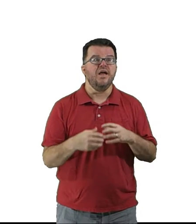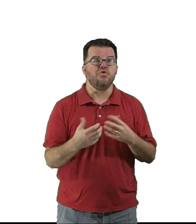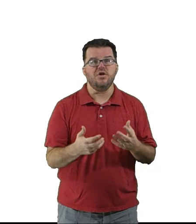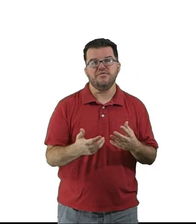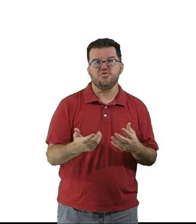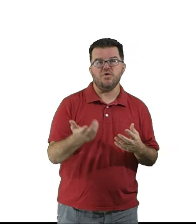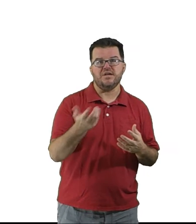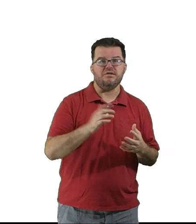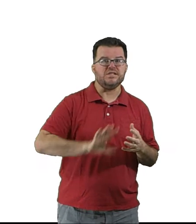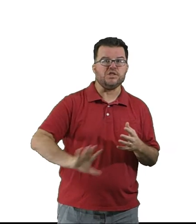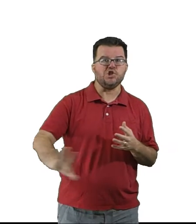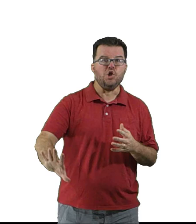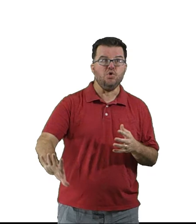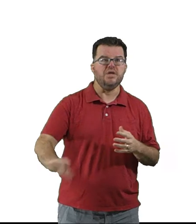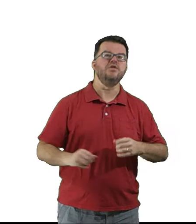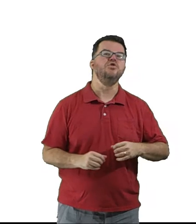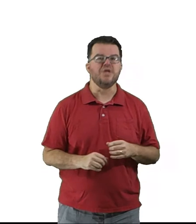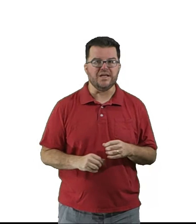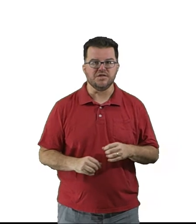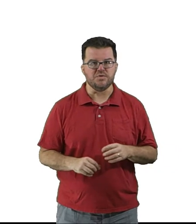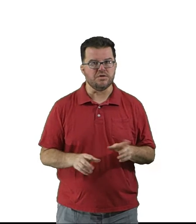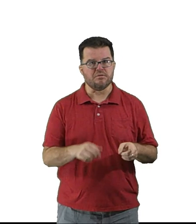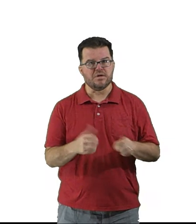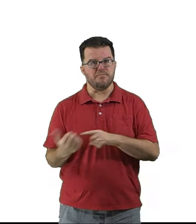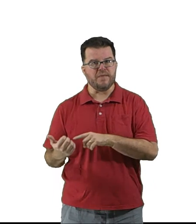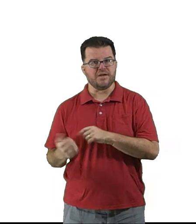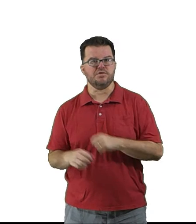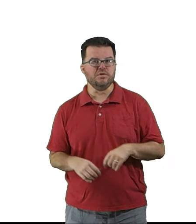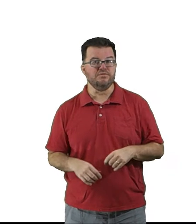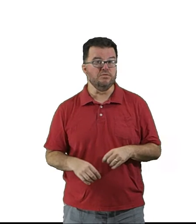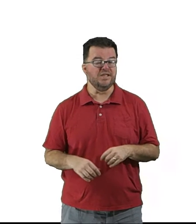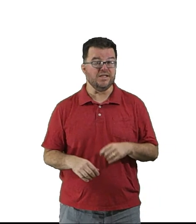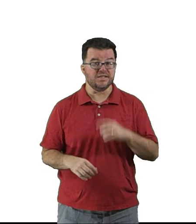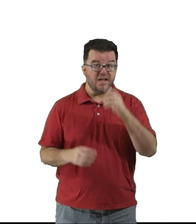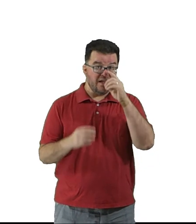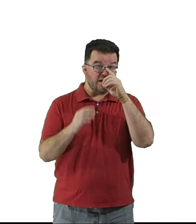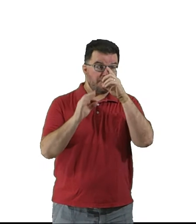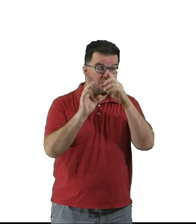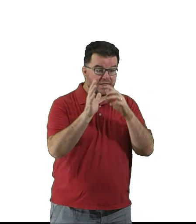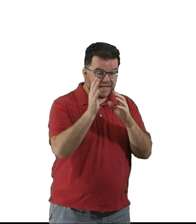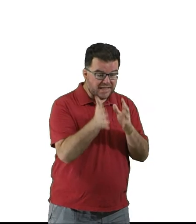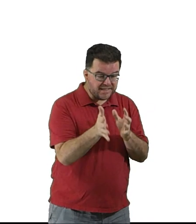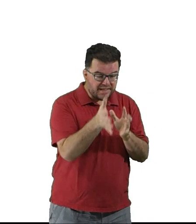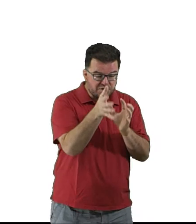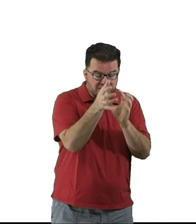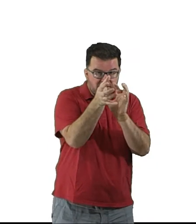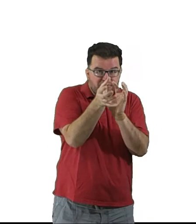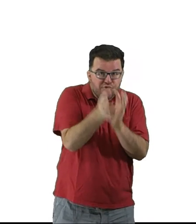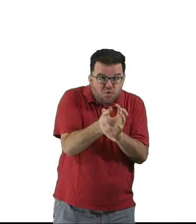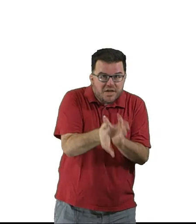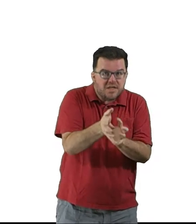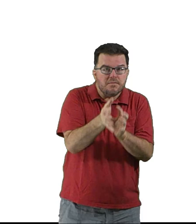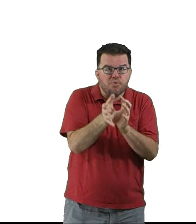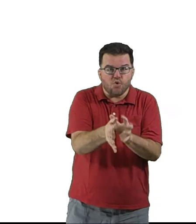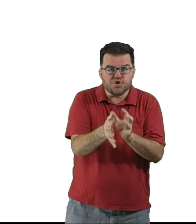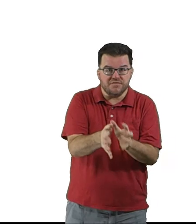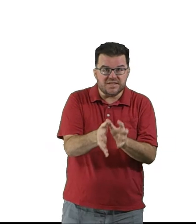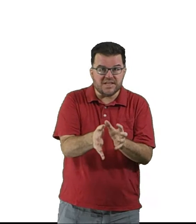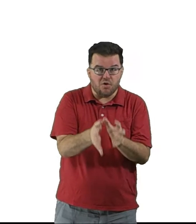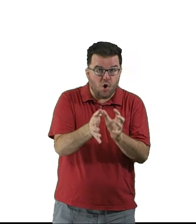and all of its organelles excluding the nucleus, which I'll come back to in a few minutes. Now, if you want to isolate just the fluid portion of the cell